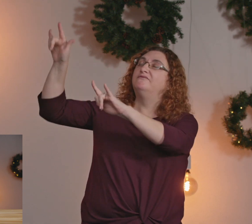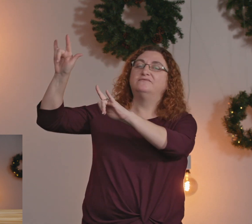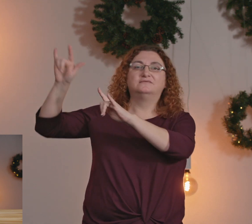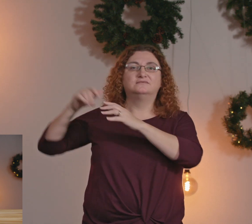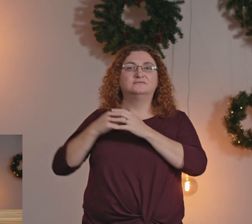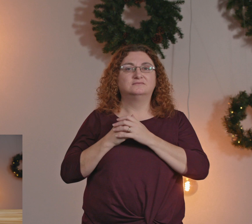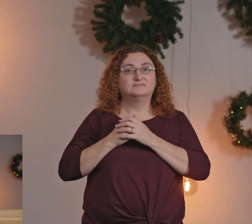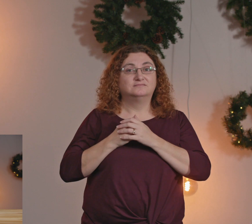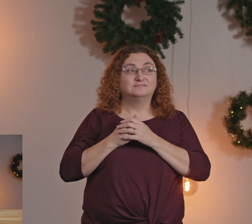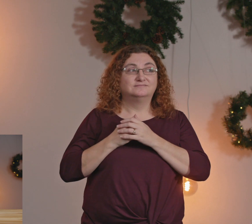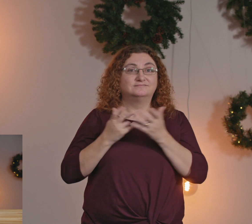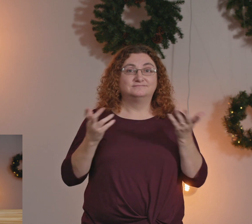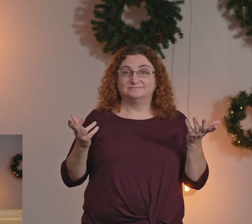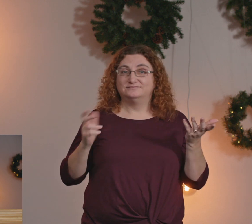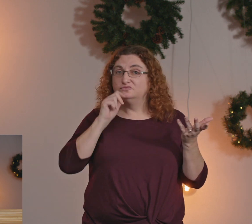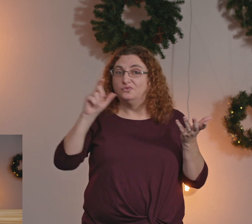purpose? Is there any doubt